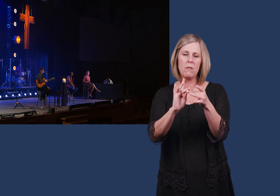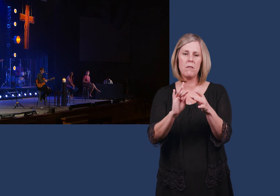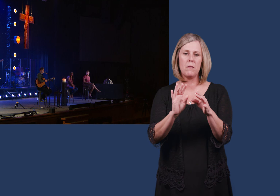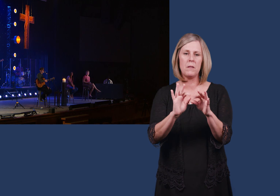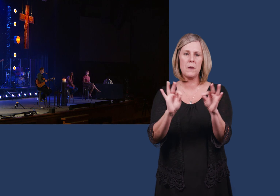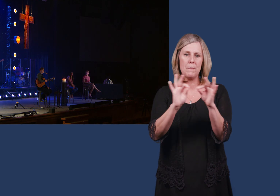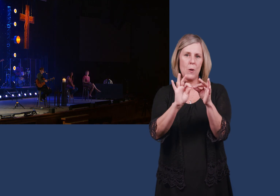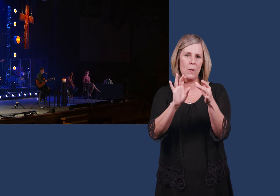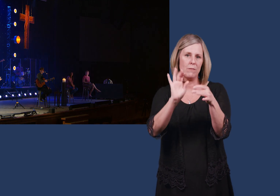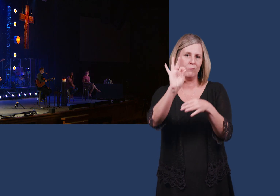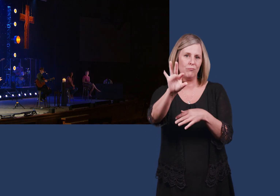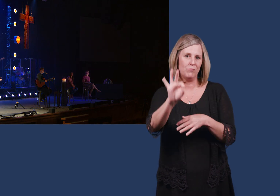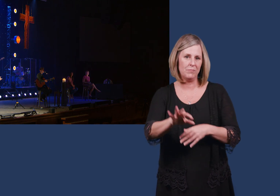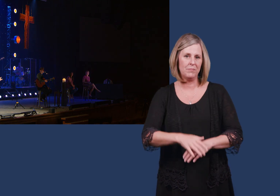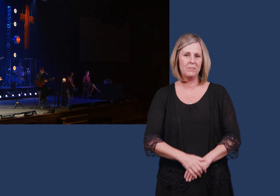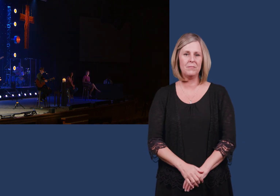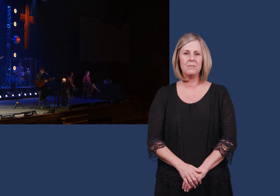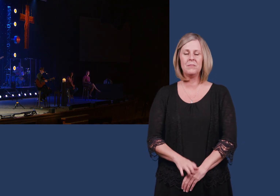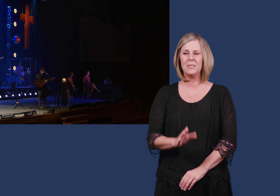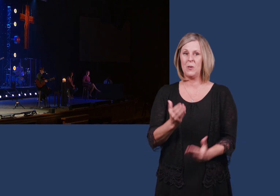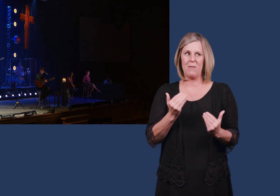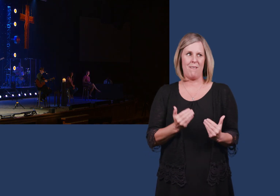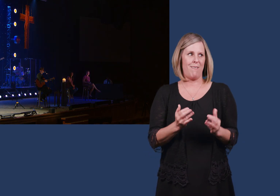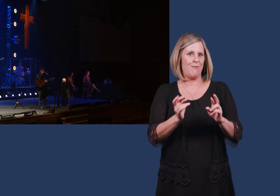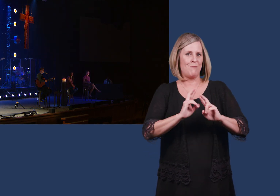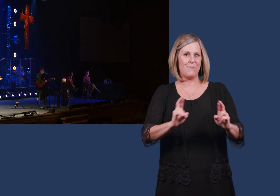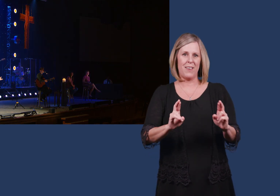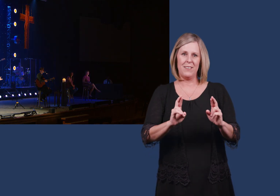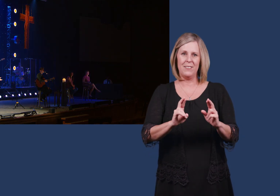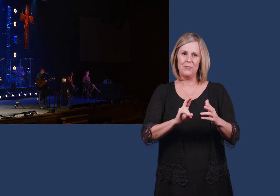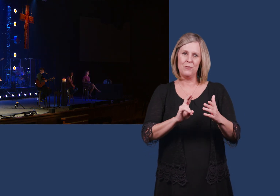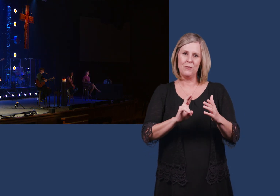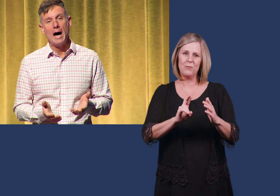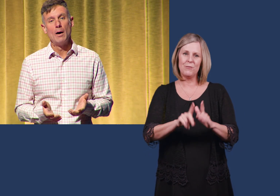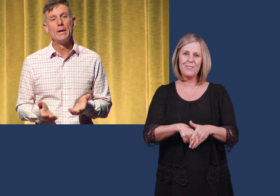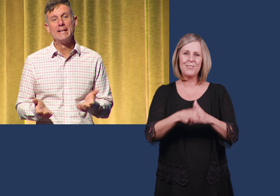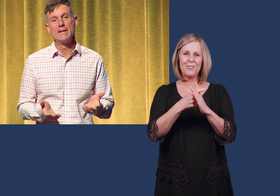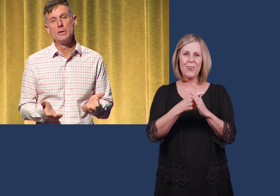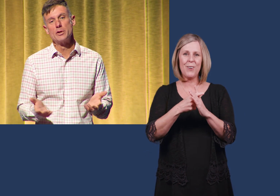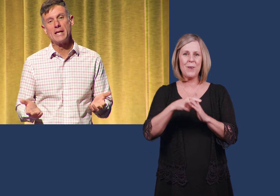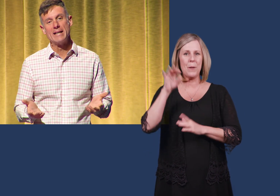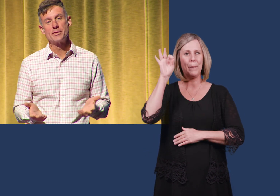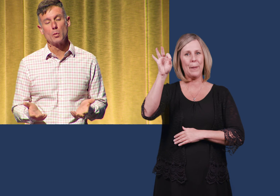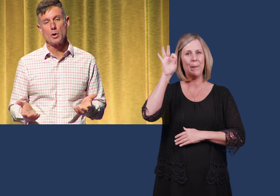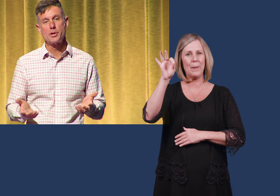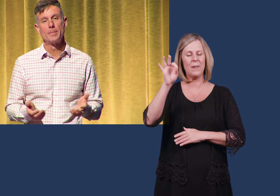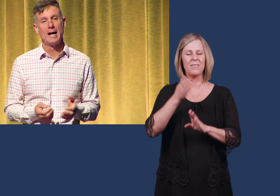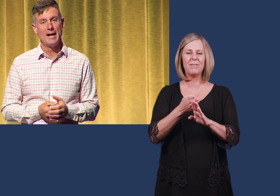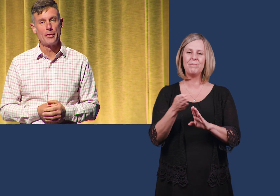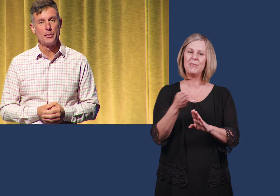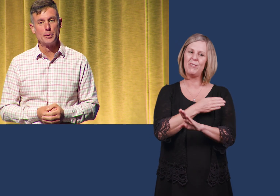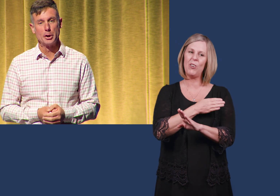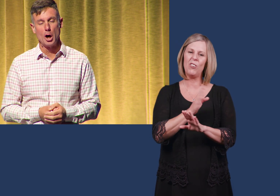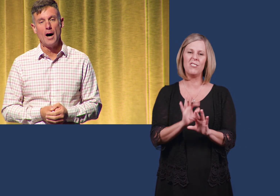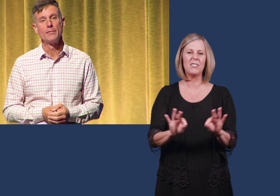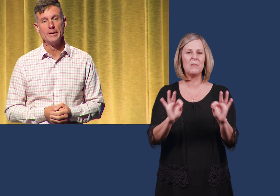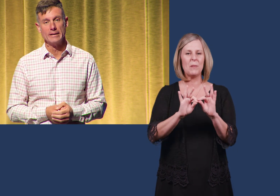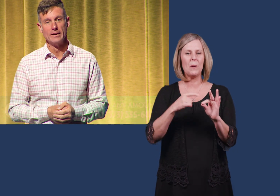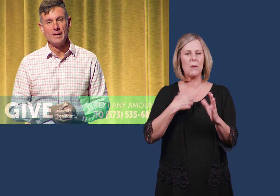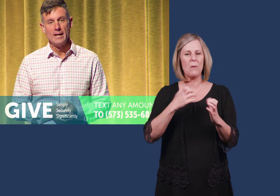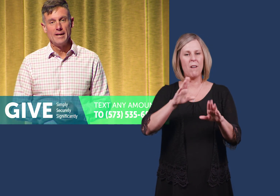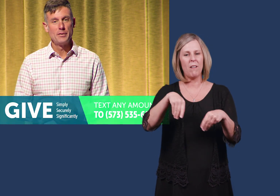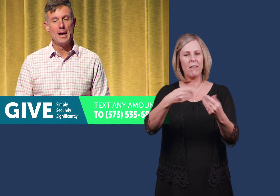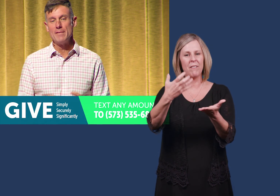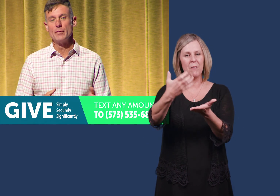Like Scott said, we are getting ready to dive into the Bible, but before we do that, I wanted to give you a chance to worship God through your